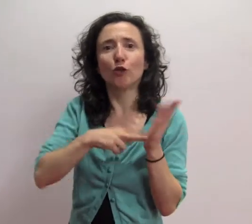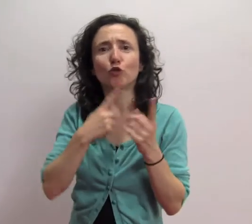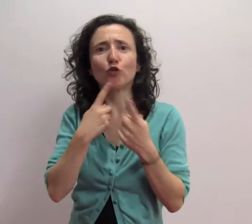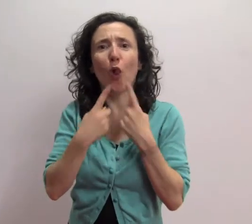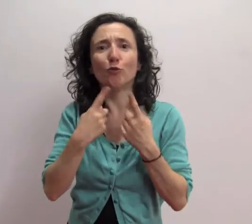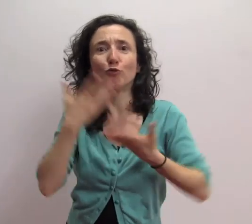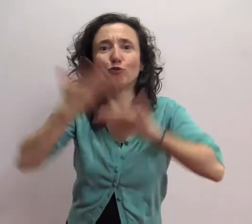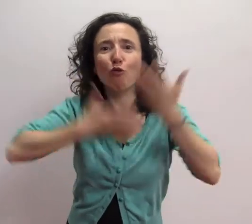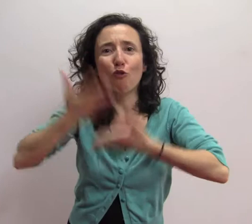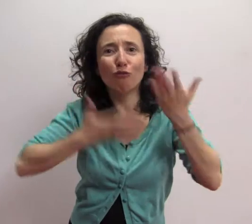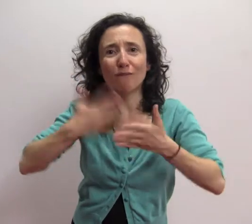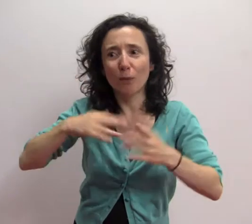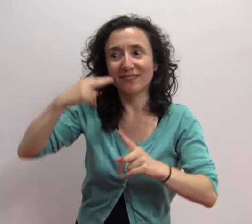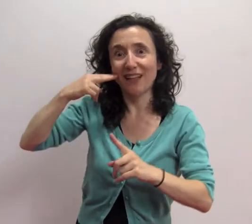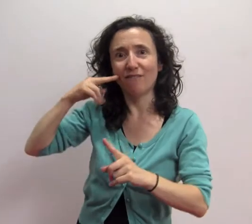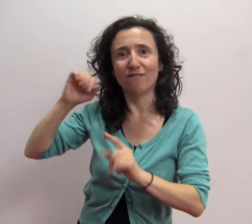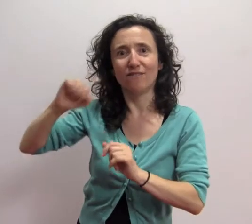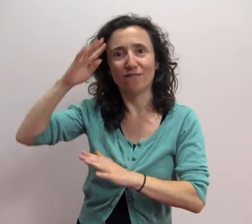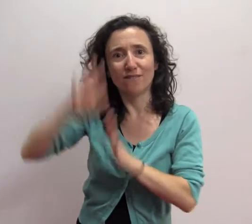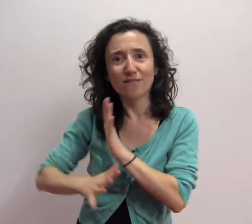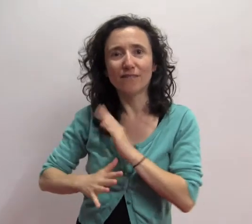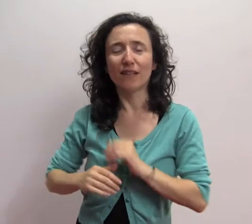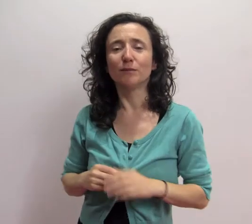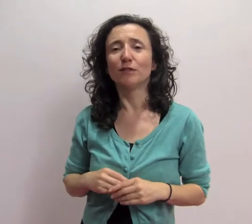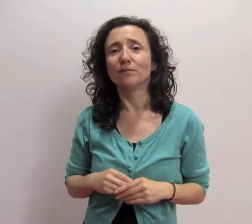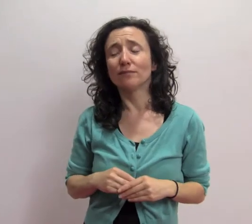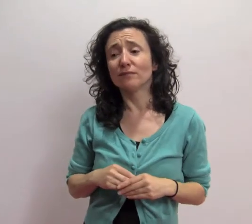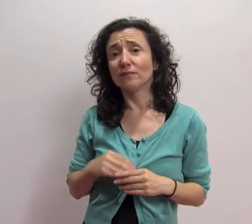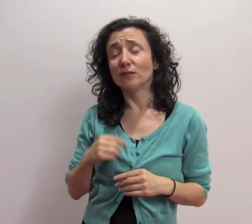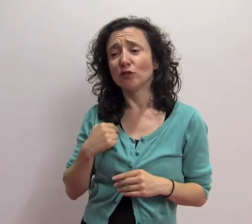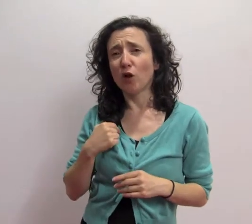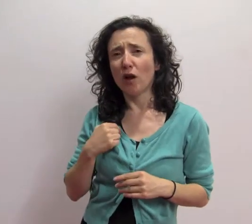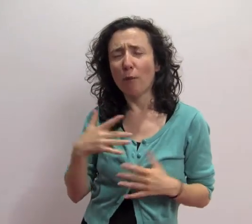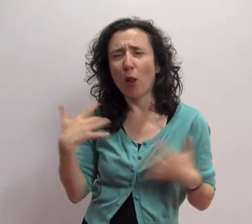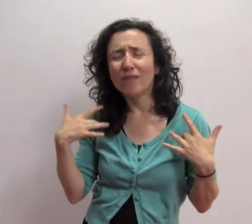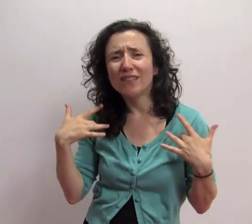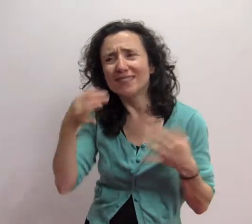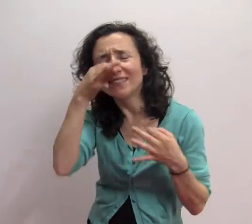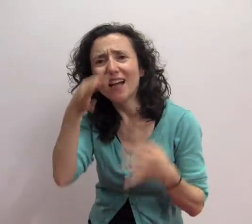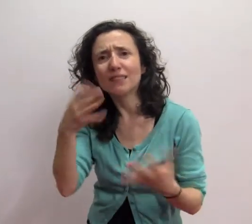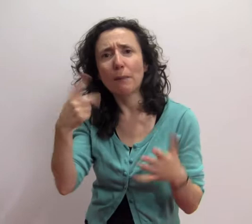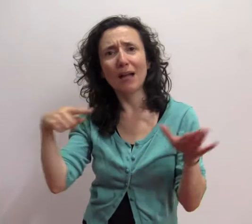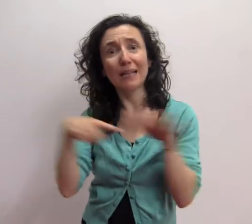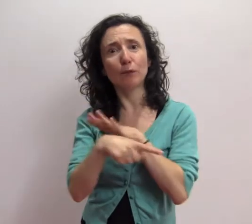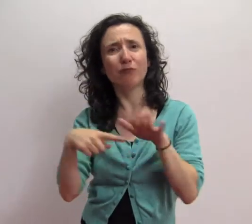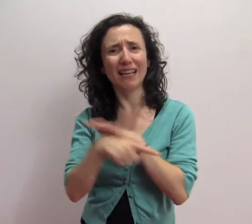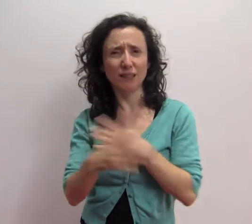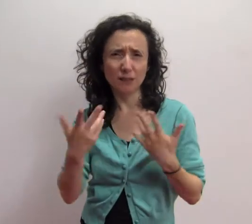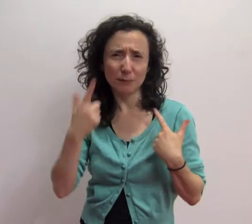I really want to tell an untold story from a deaf person's experience. I've always